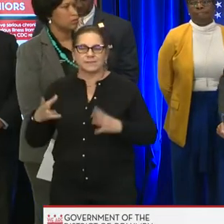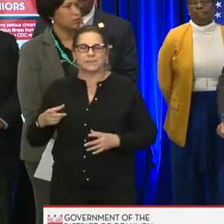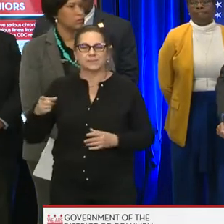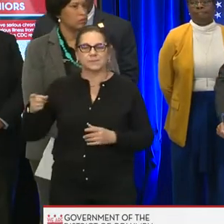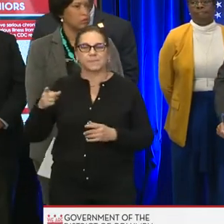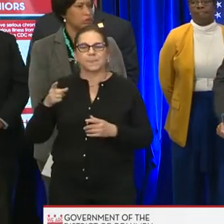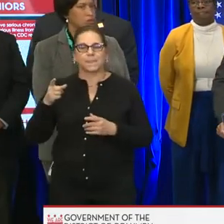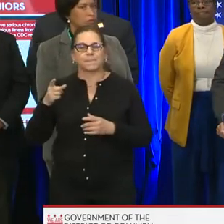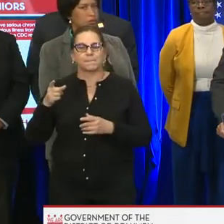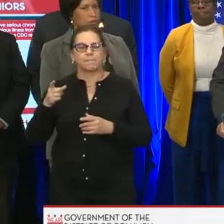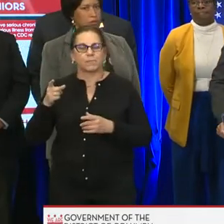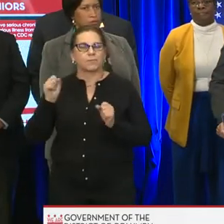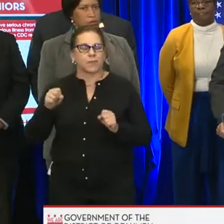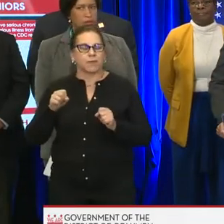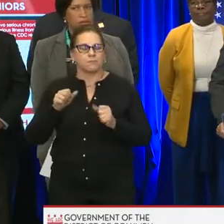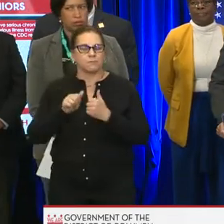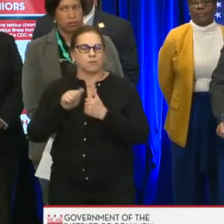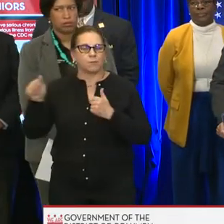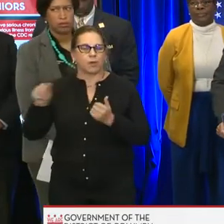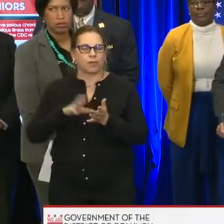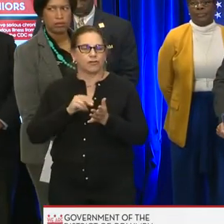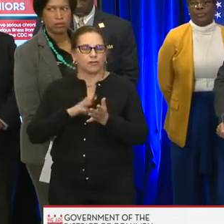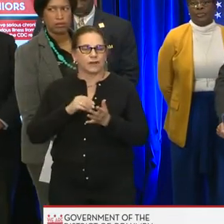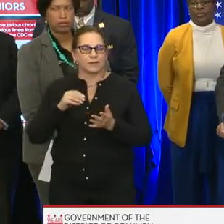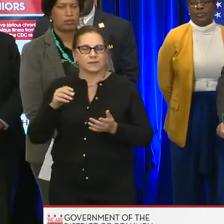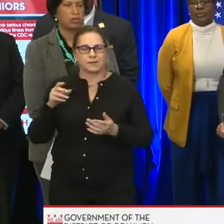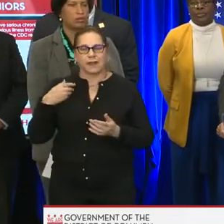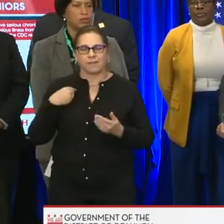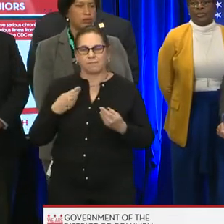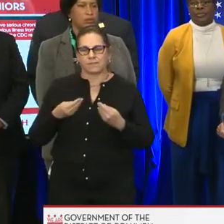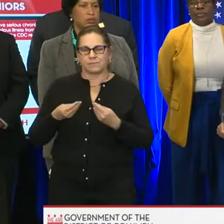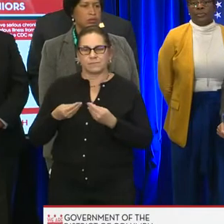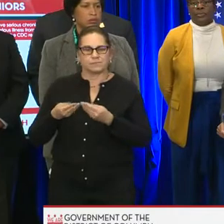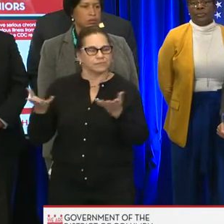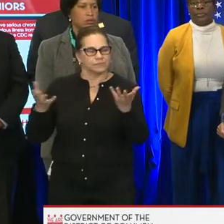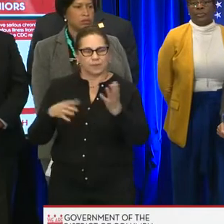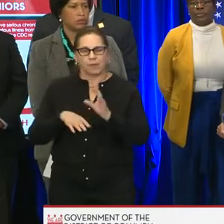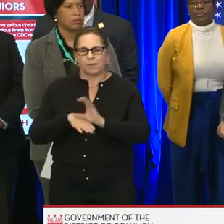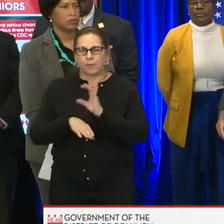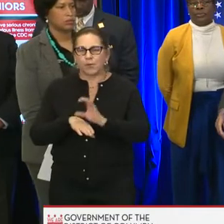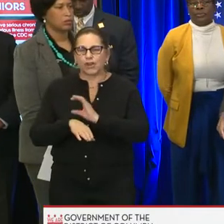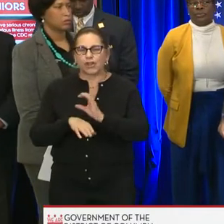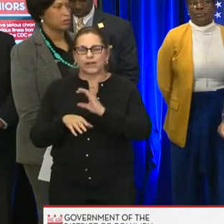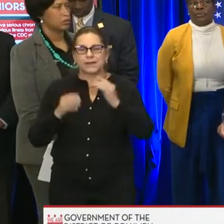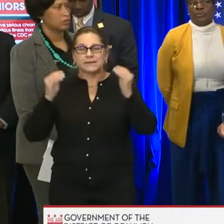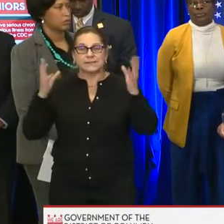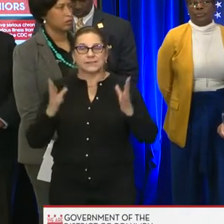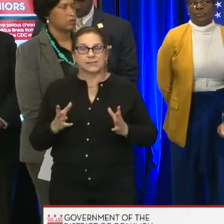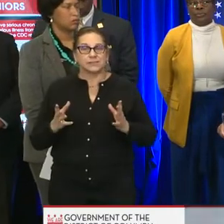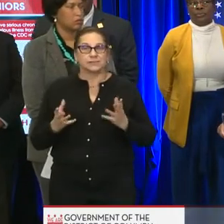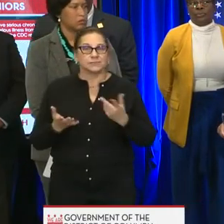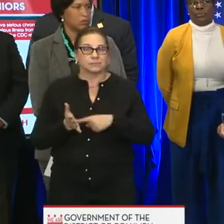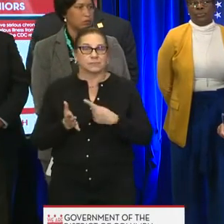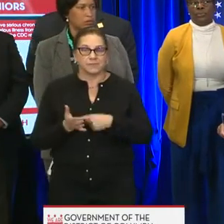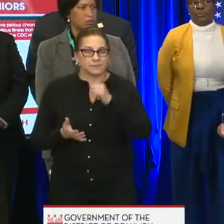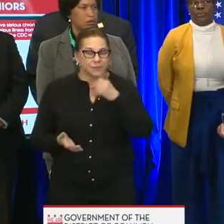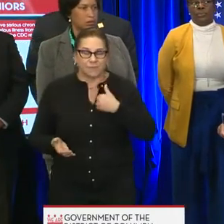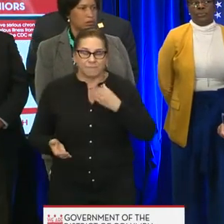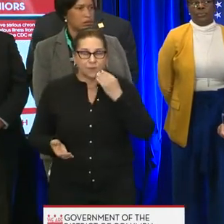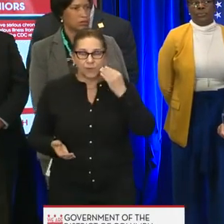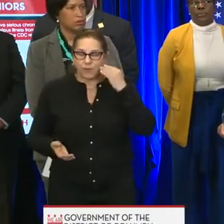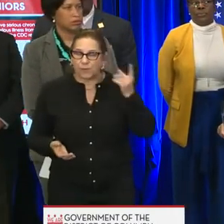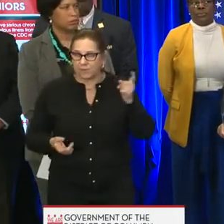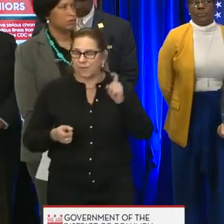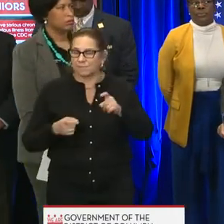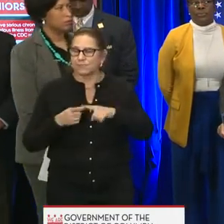also assigning devices to teachers that currently don't have devices at home so they can continue the learning process with